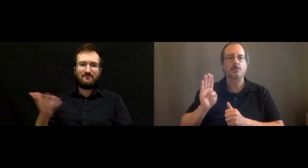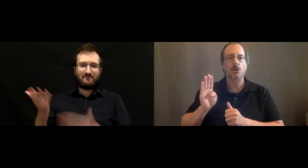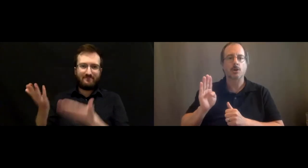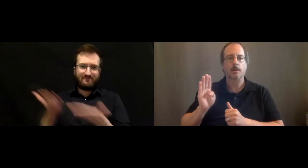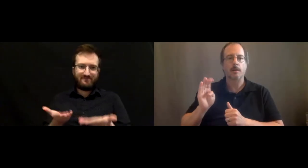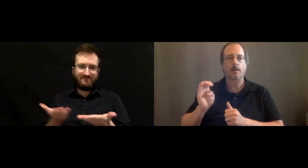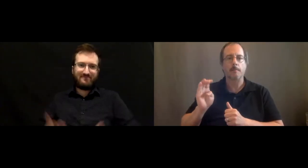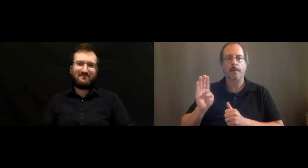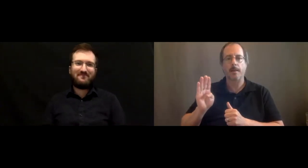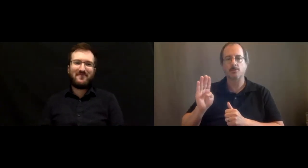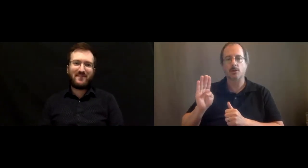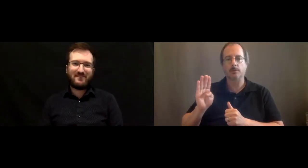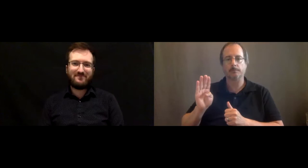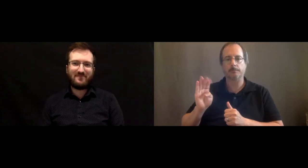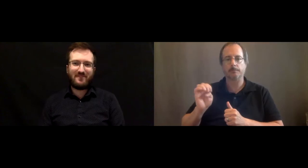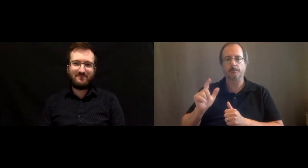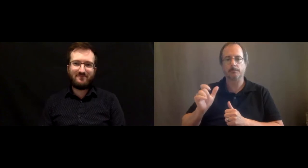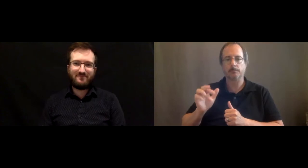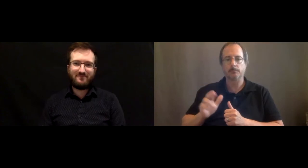Now on to Bruce Belcher.